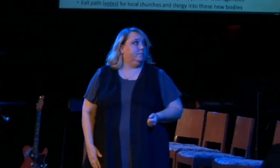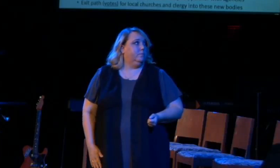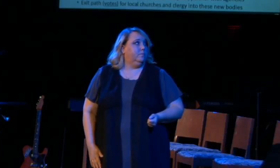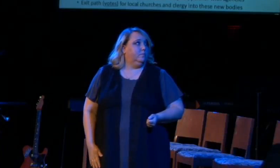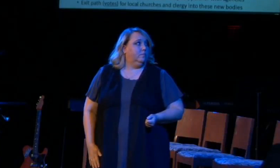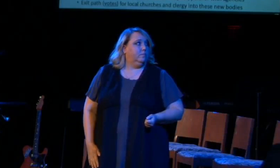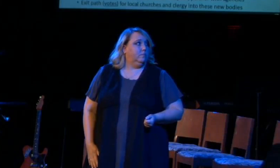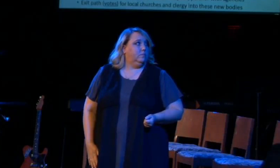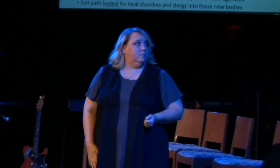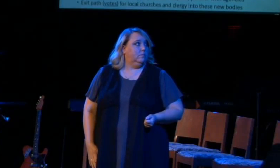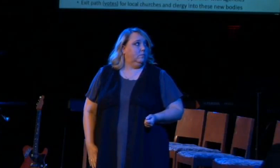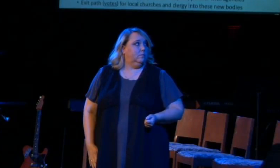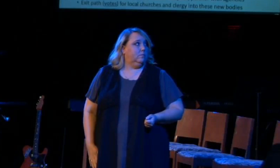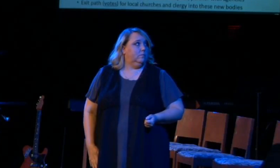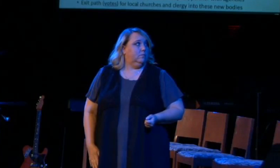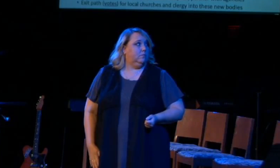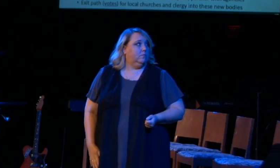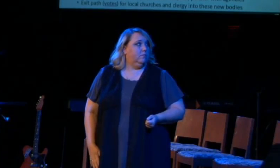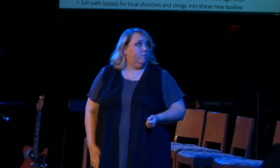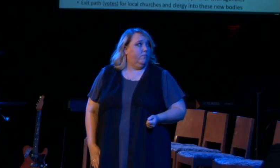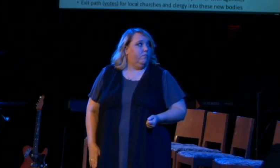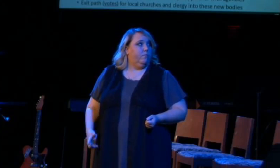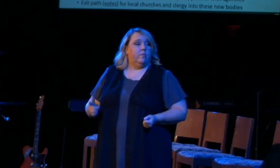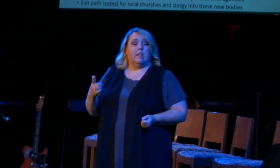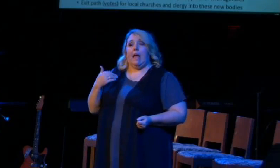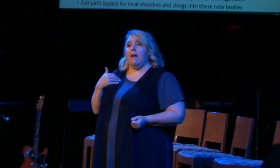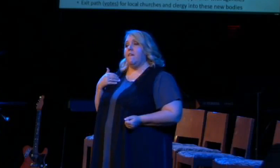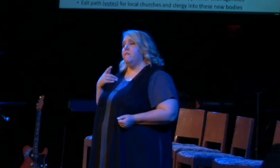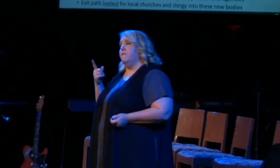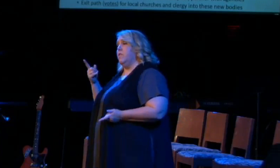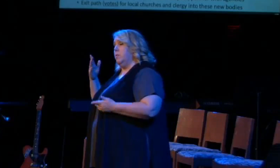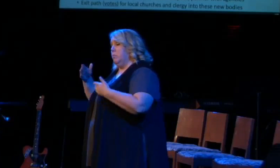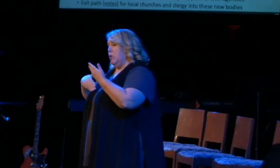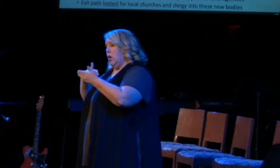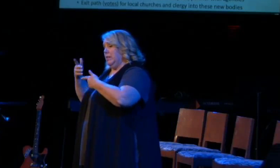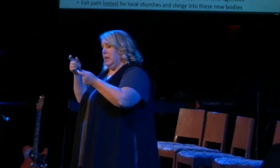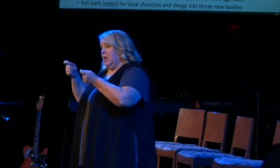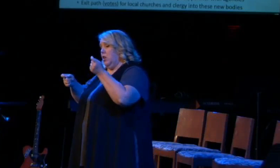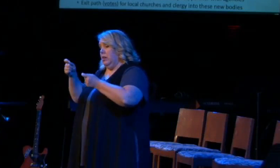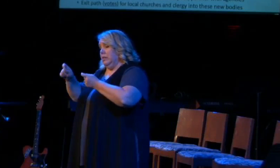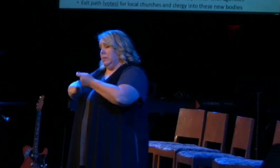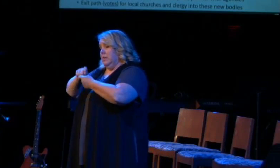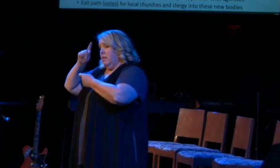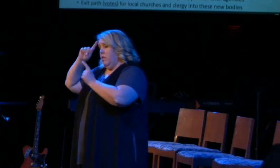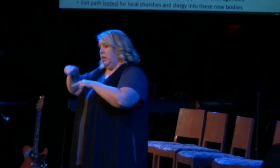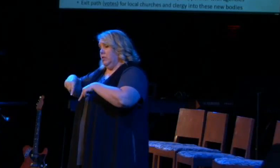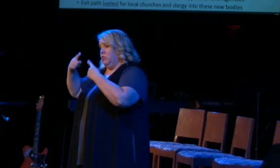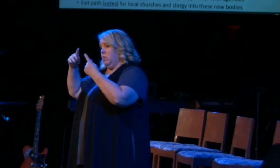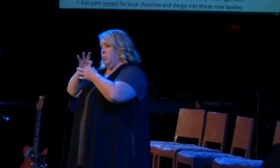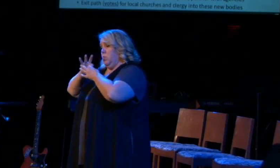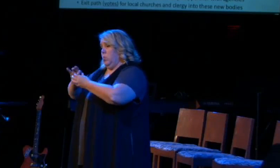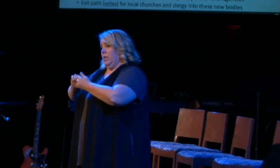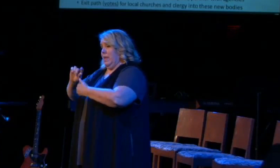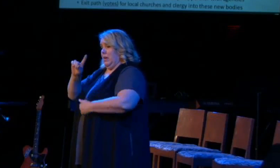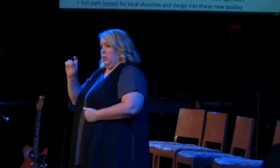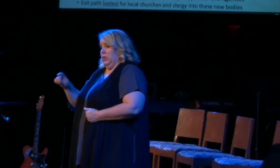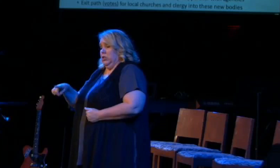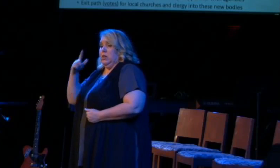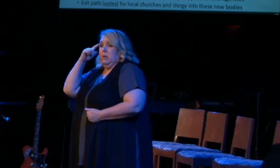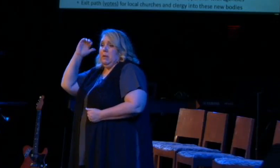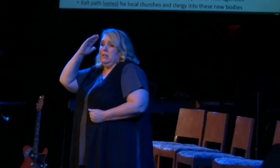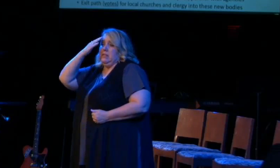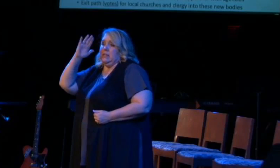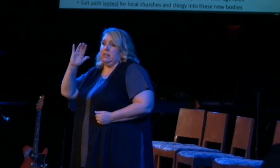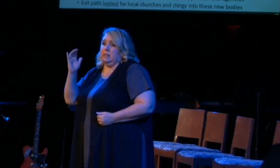We have a judicial process that would be altered specifically for disagreements around this question, because it seems